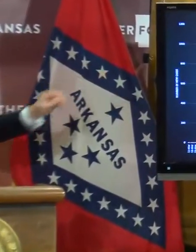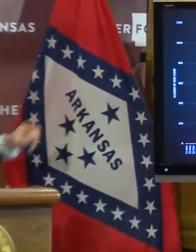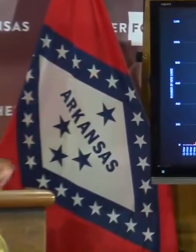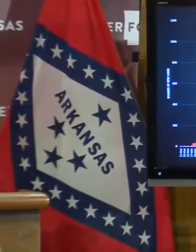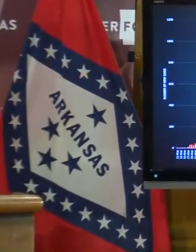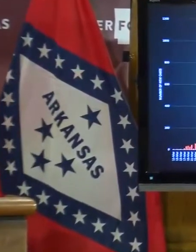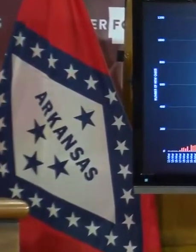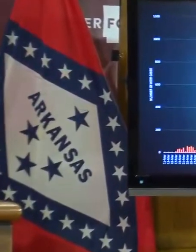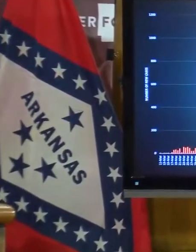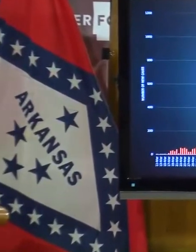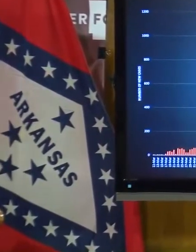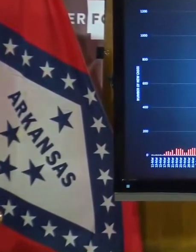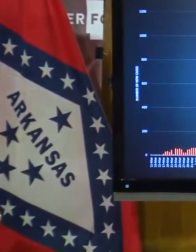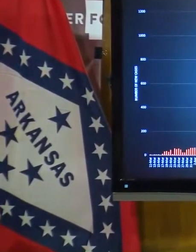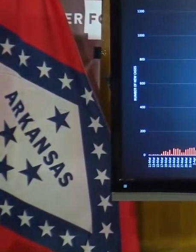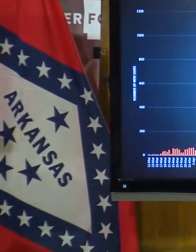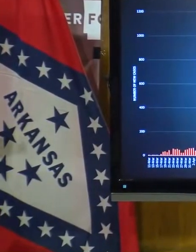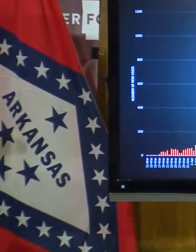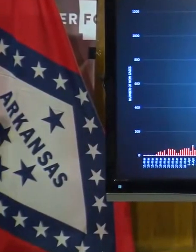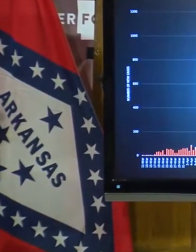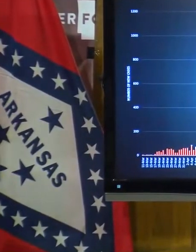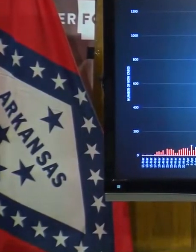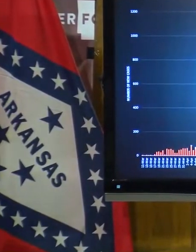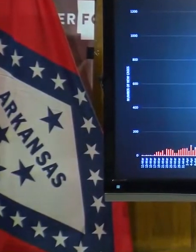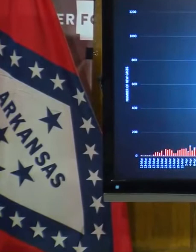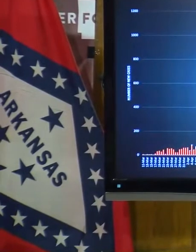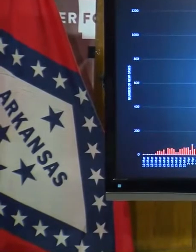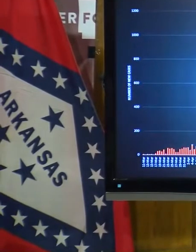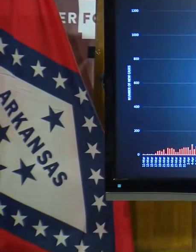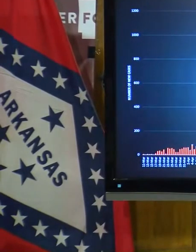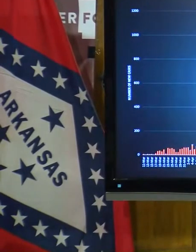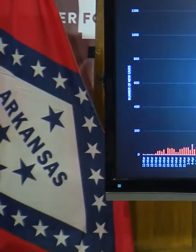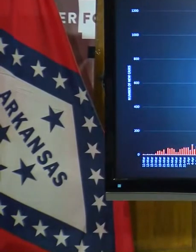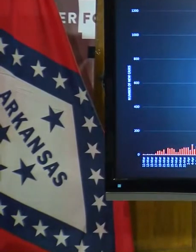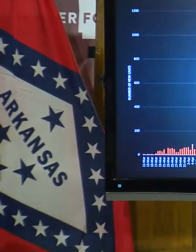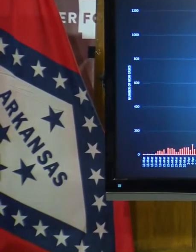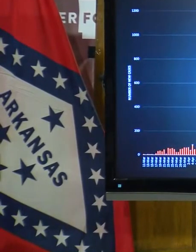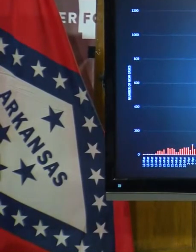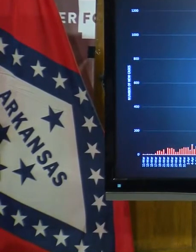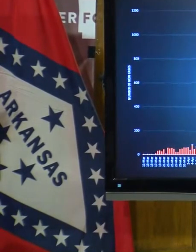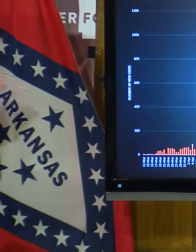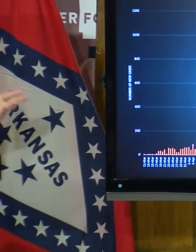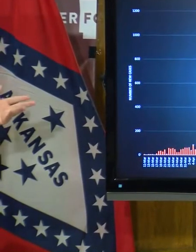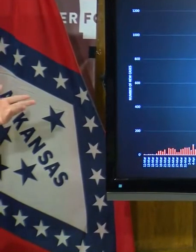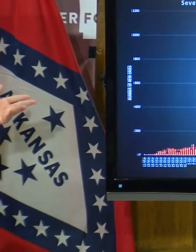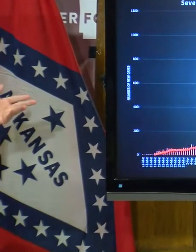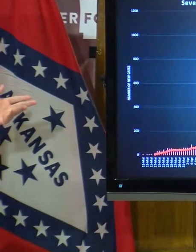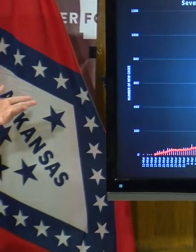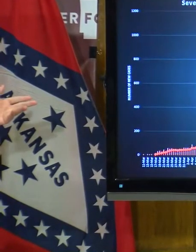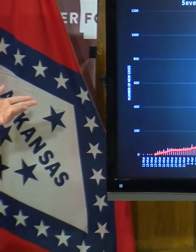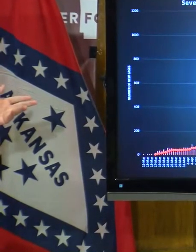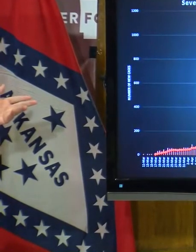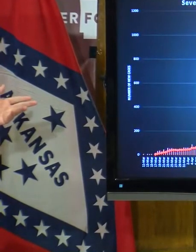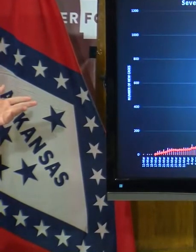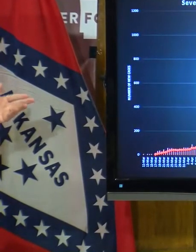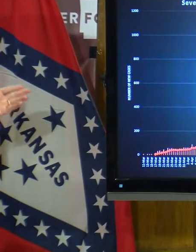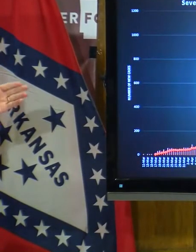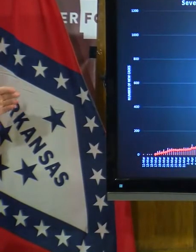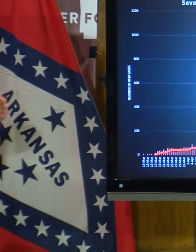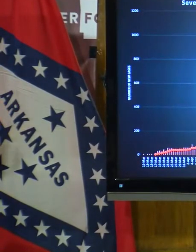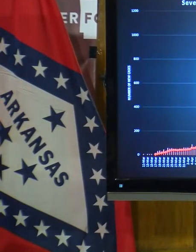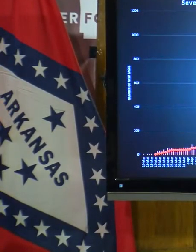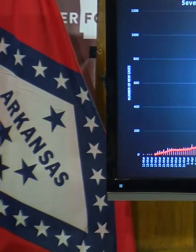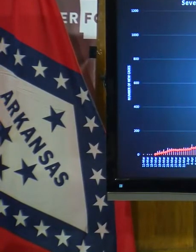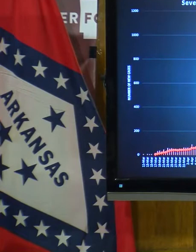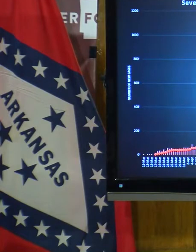and so that's encouraging, particularly with a higher level of testing that we've done. And then you'll see it in the